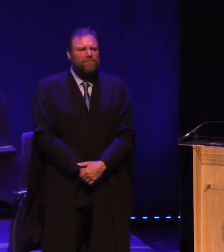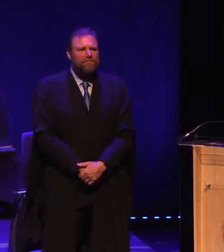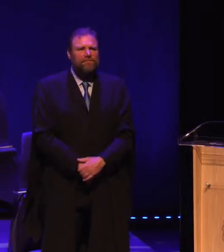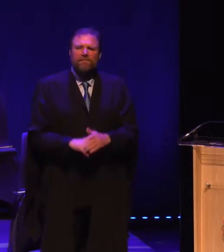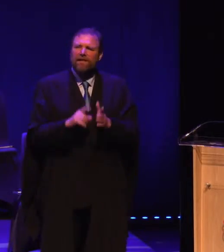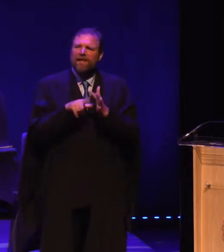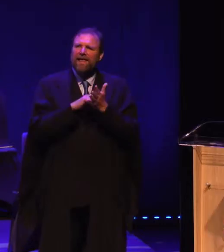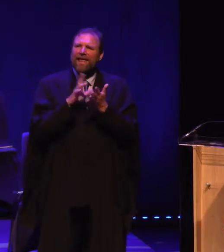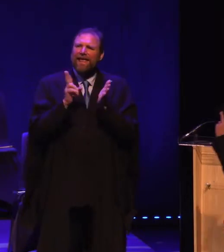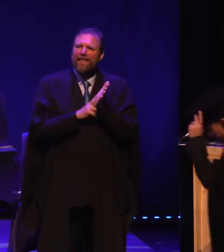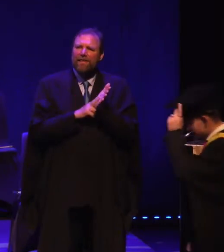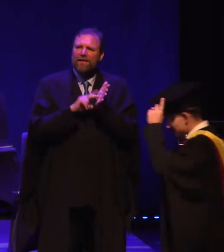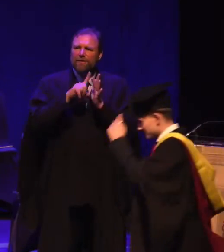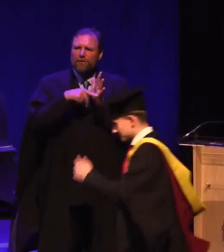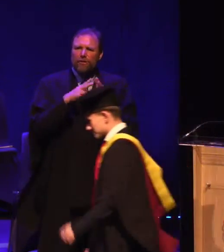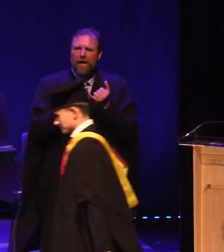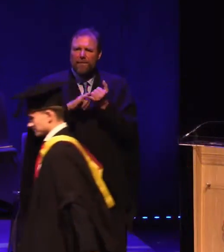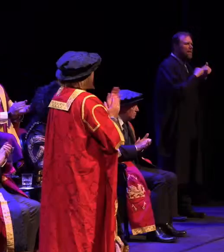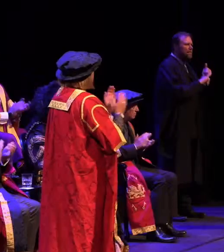Ethan James.